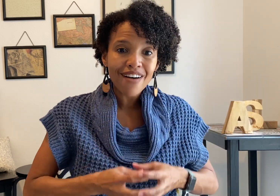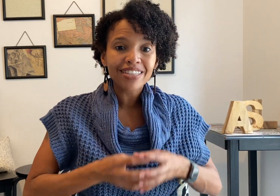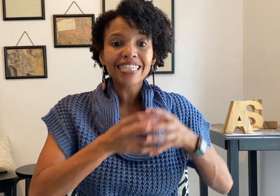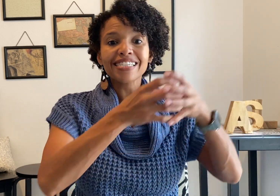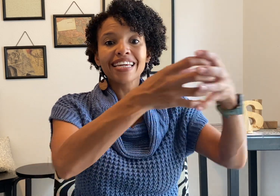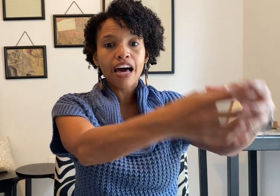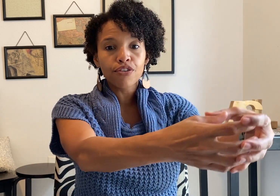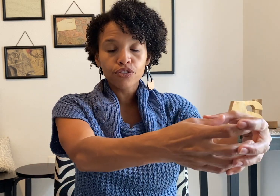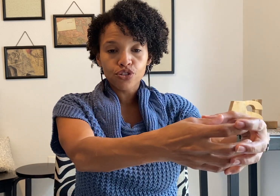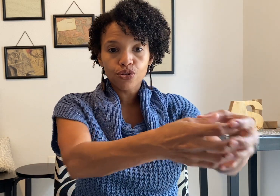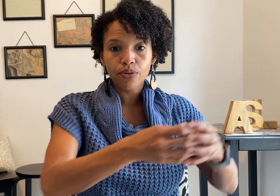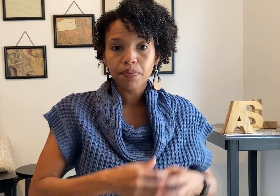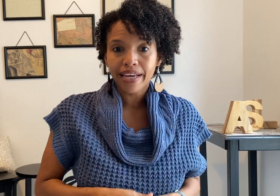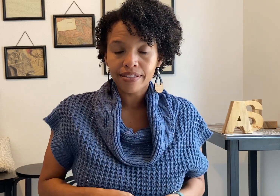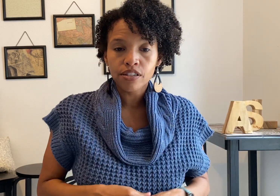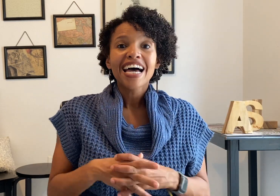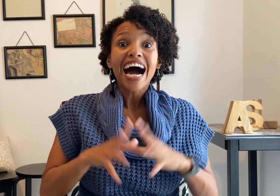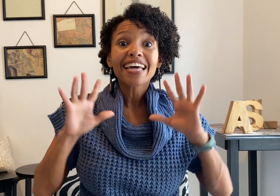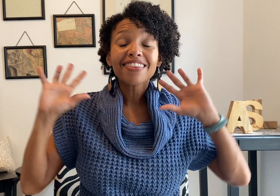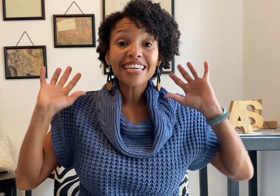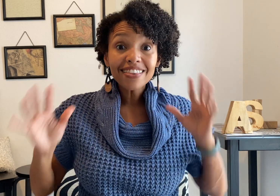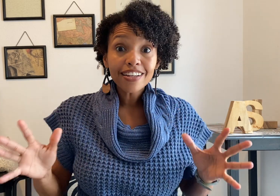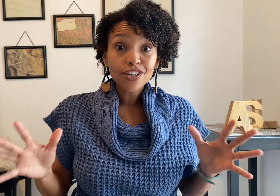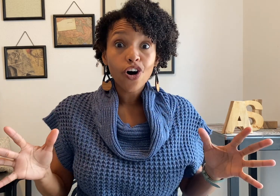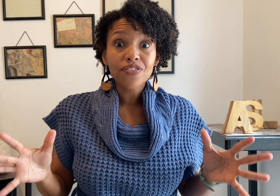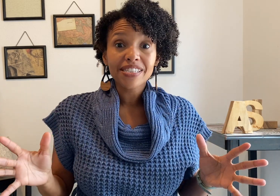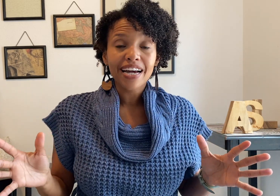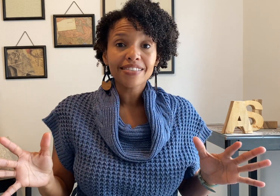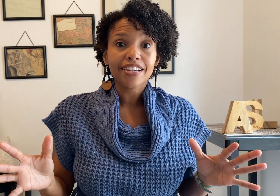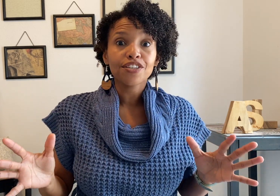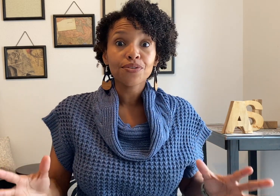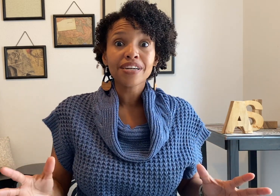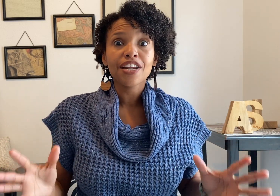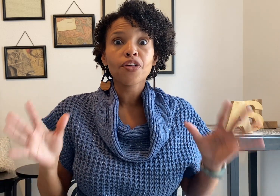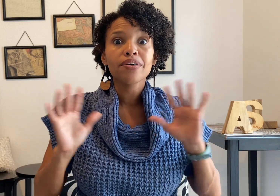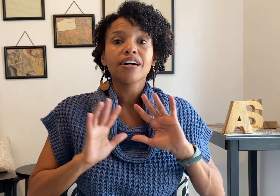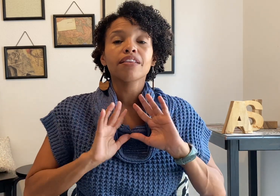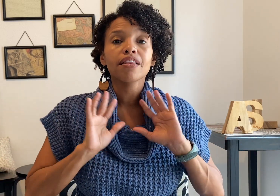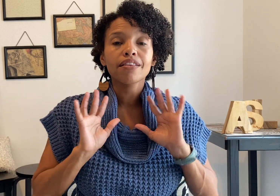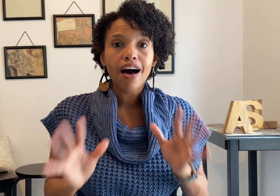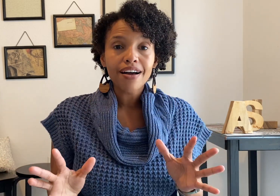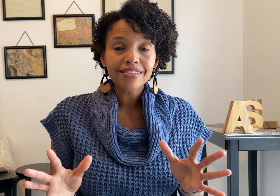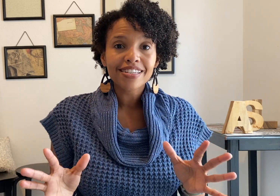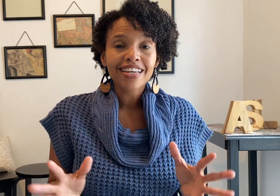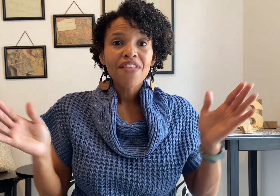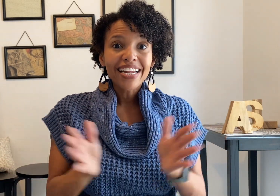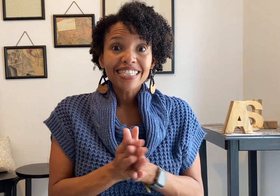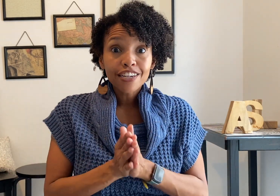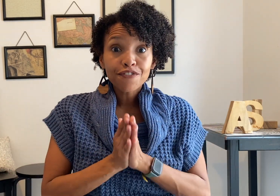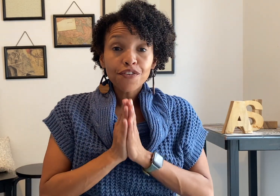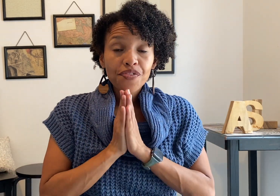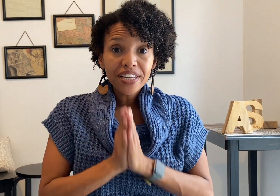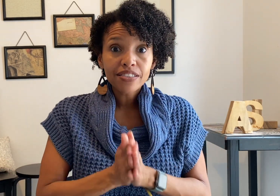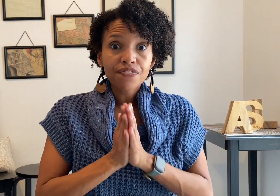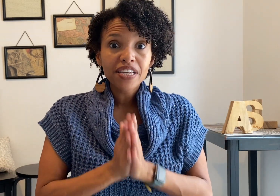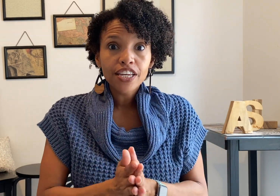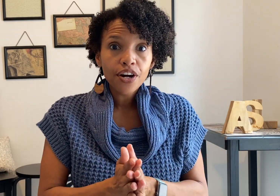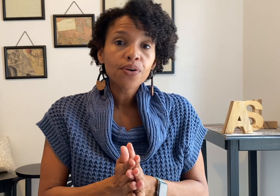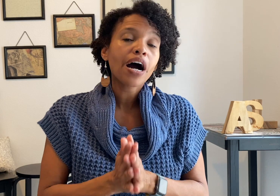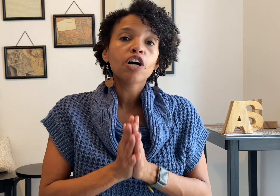traveling together to a place. I think that's all the signs I use. I know that was a lot. That is it for this video. I will be